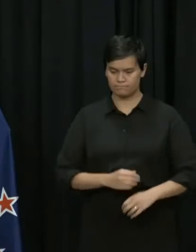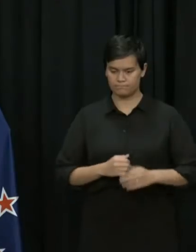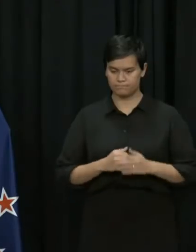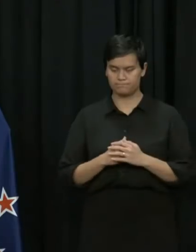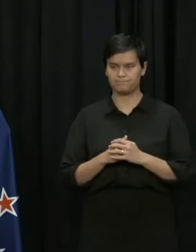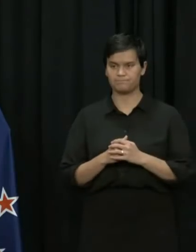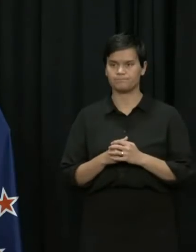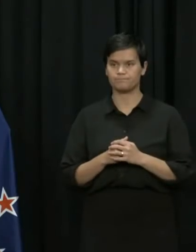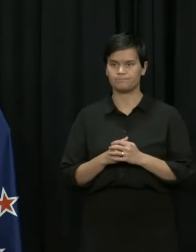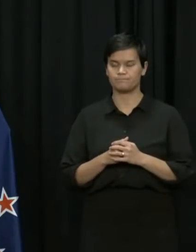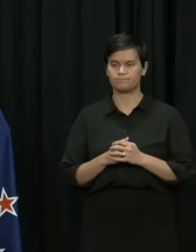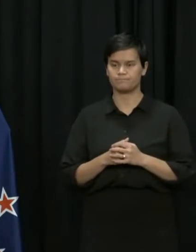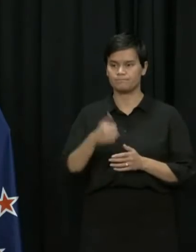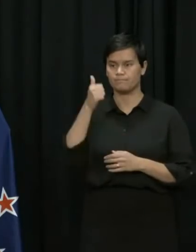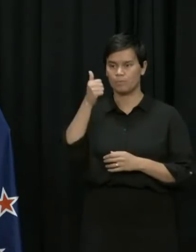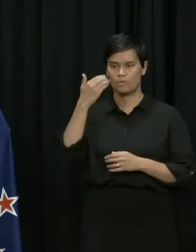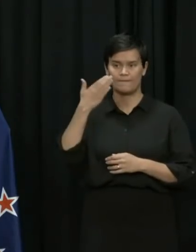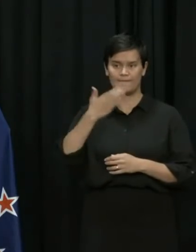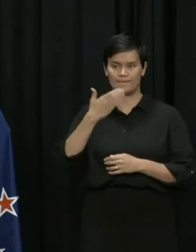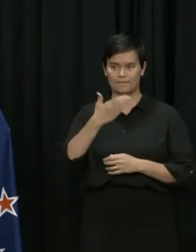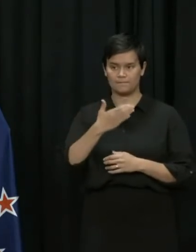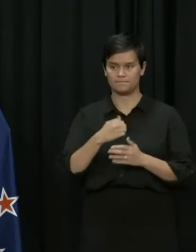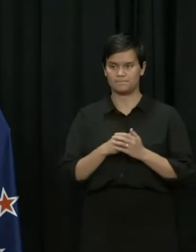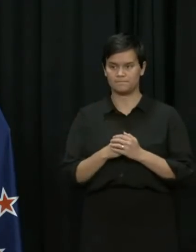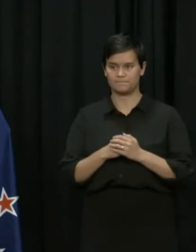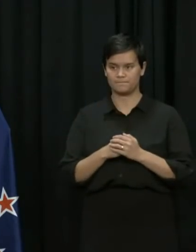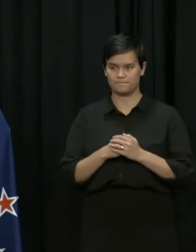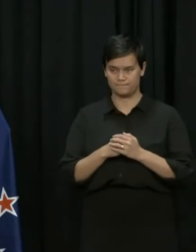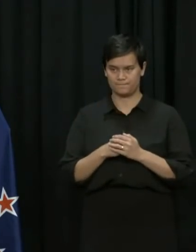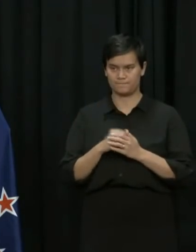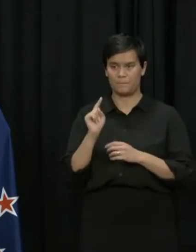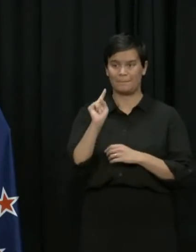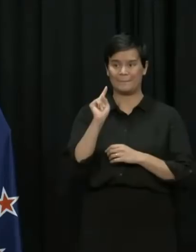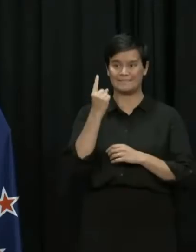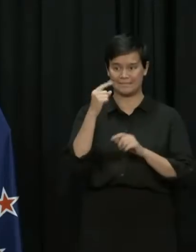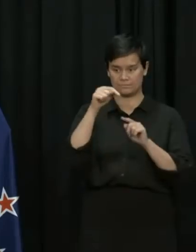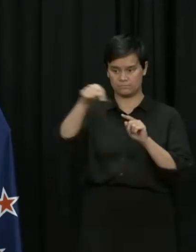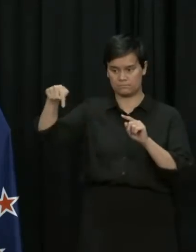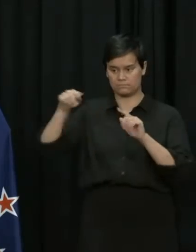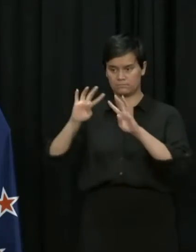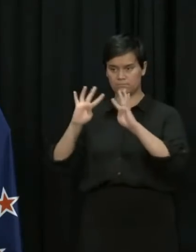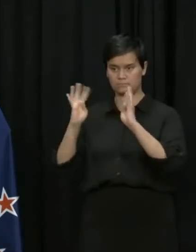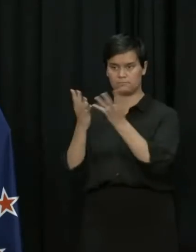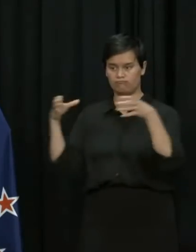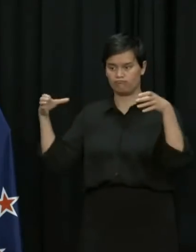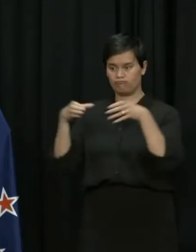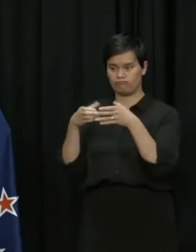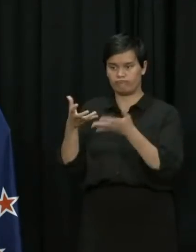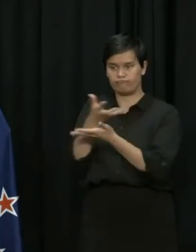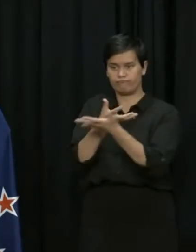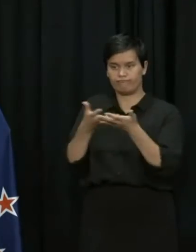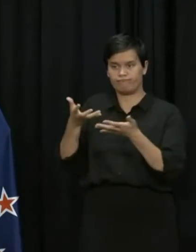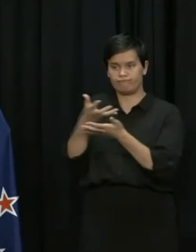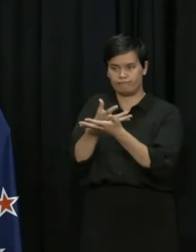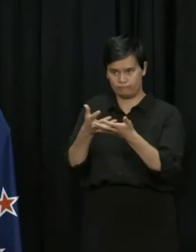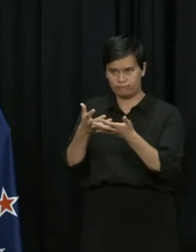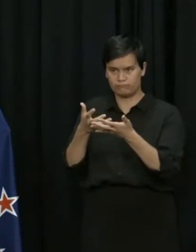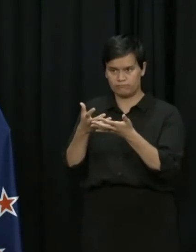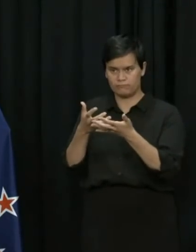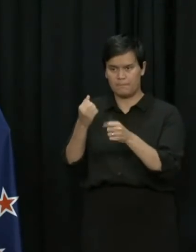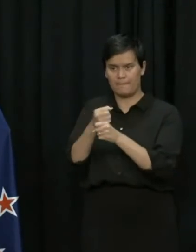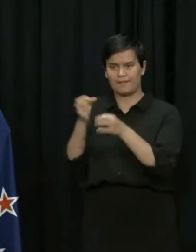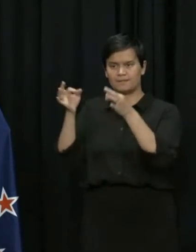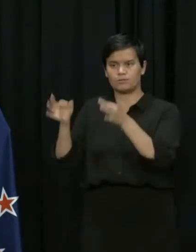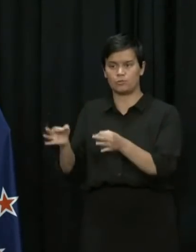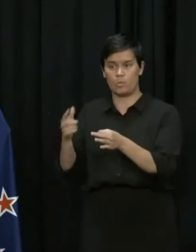Good evening. Cabinet has met this evening to make decisions on our response to 3 cases